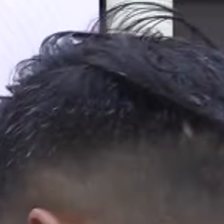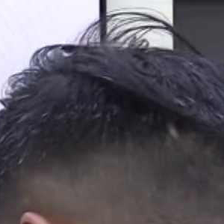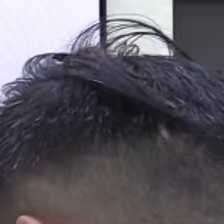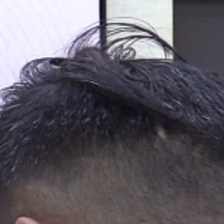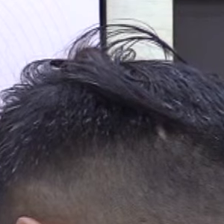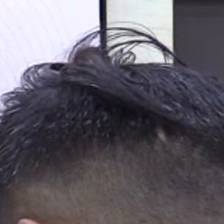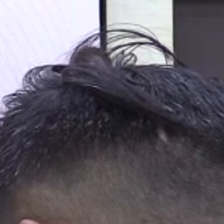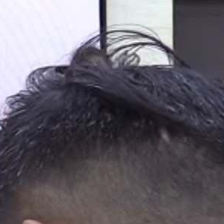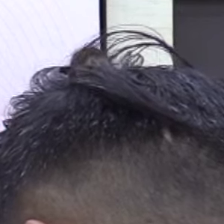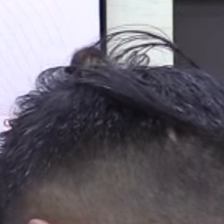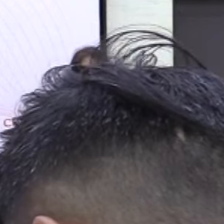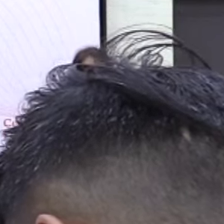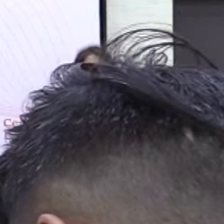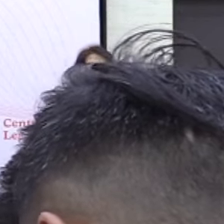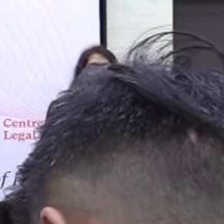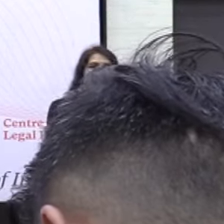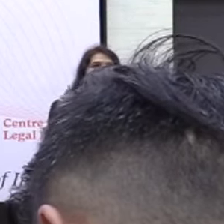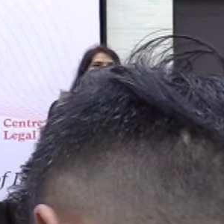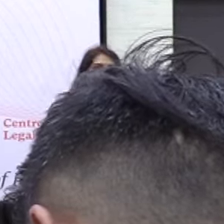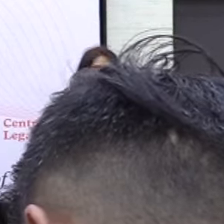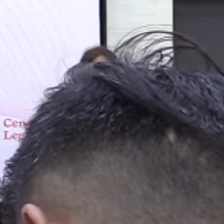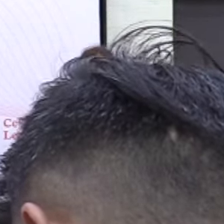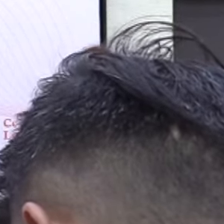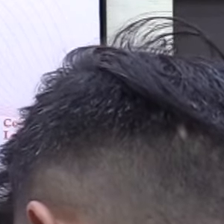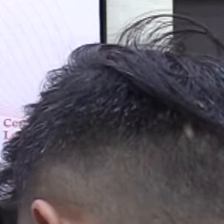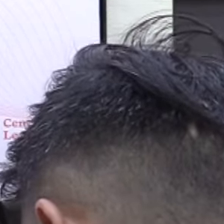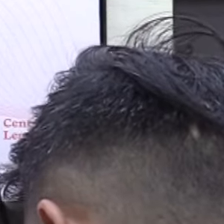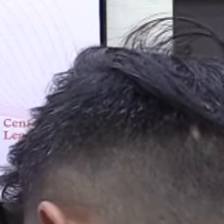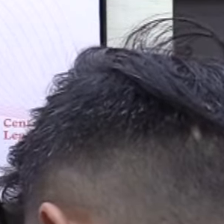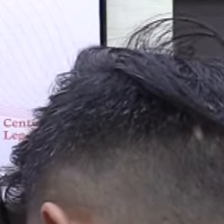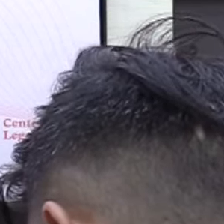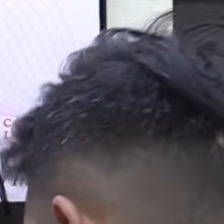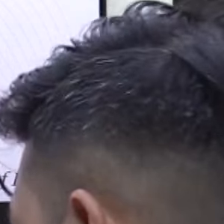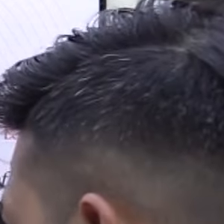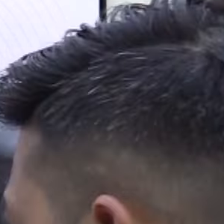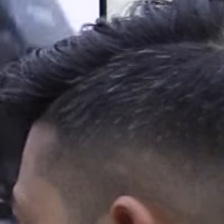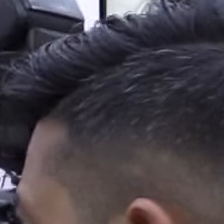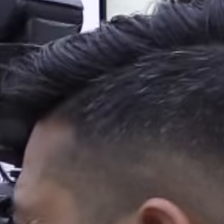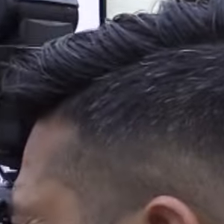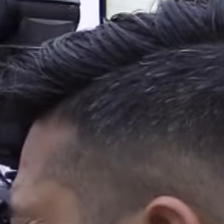So I don't see how this can be called Nyaya Sanhita. But let's move away from that.